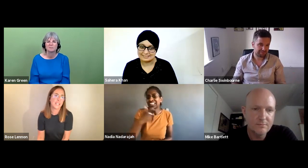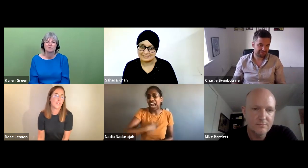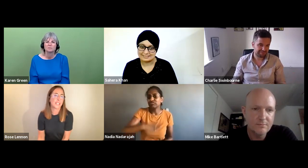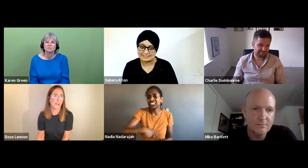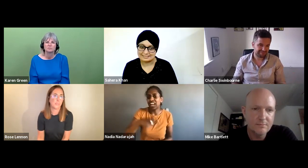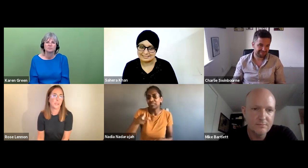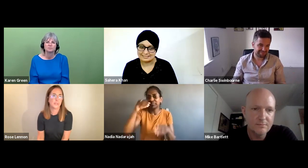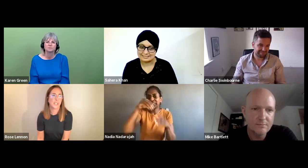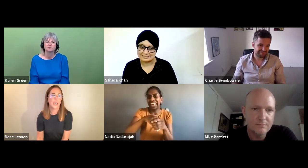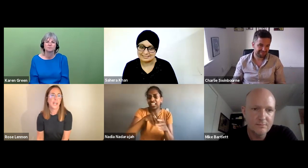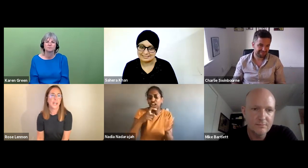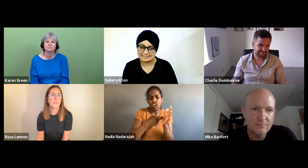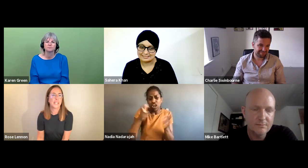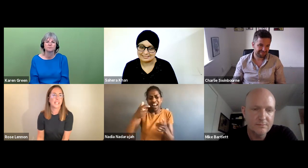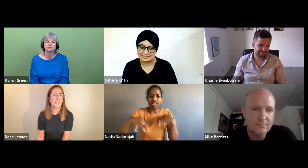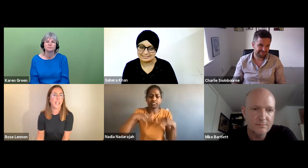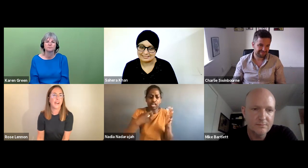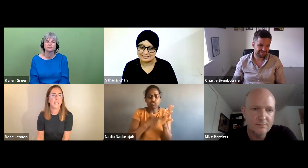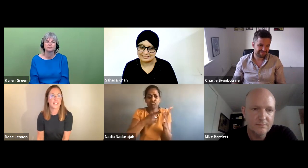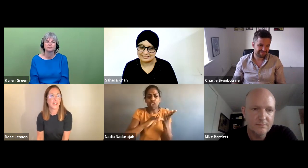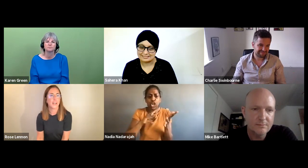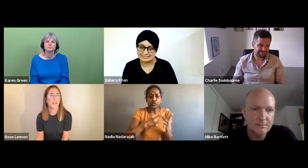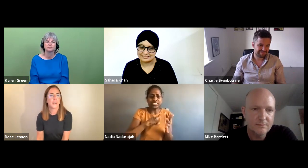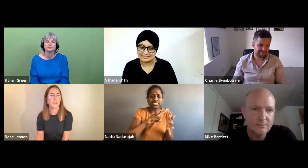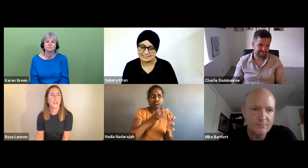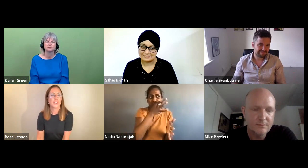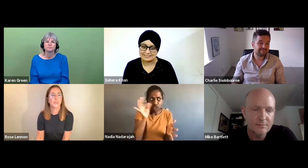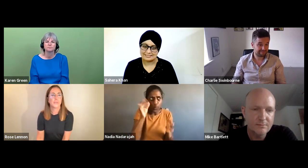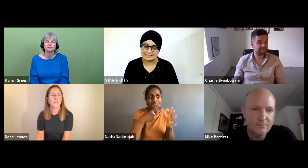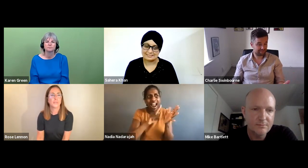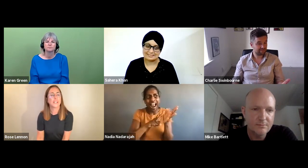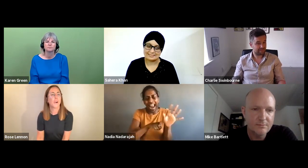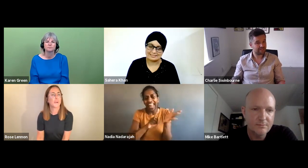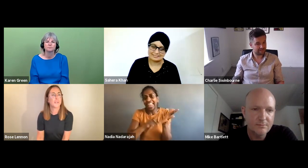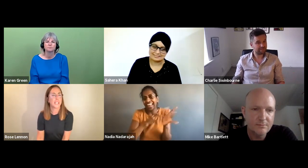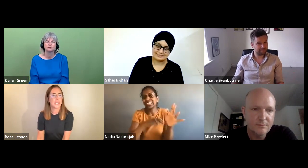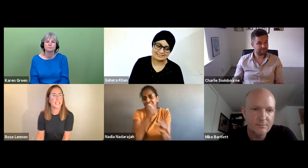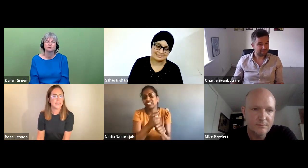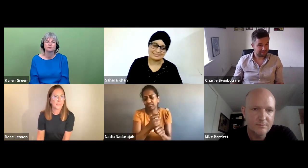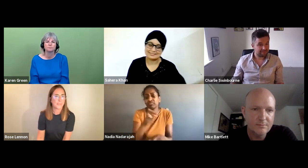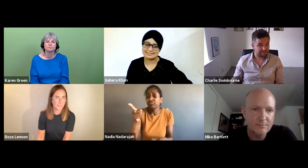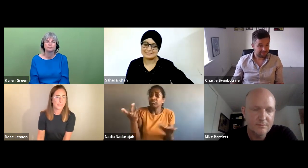for example, there's a new character called, it's Rosie.